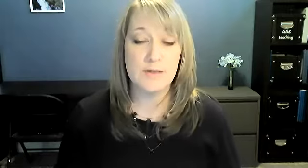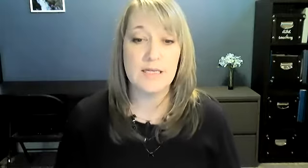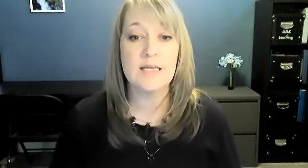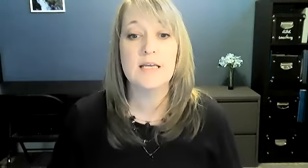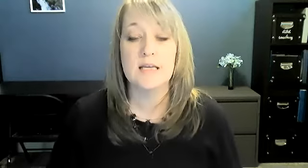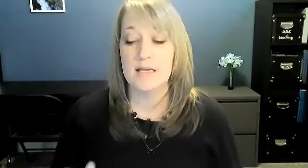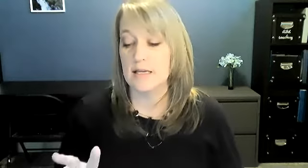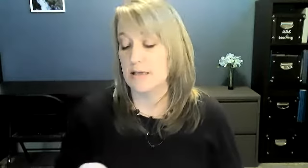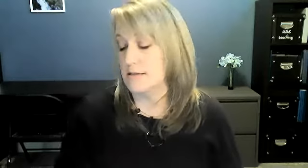Stupid is,